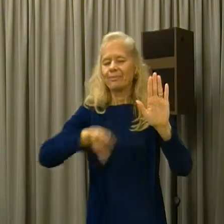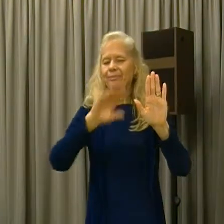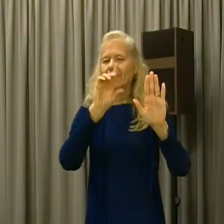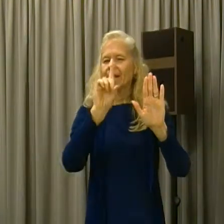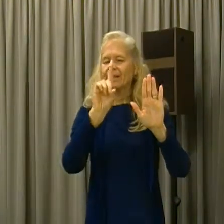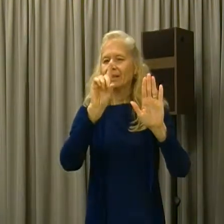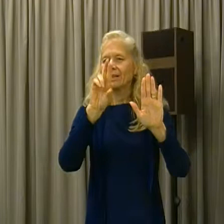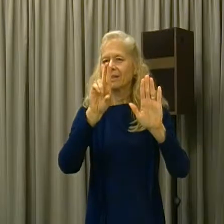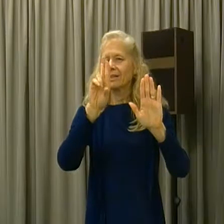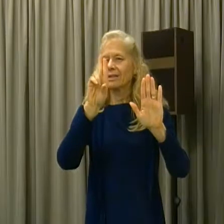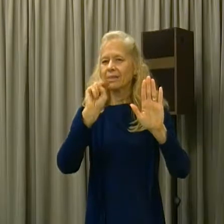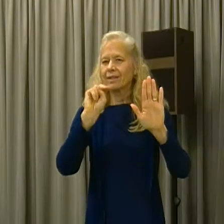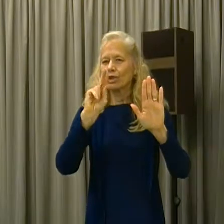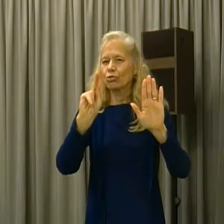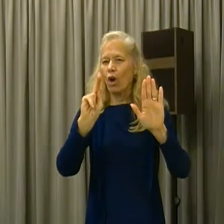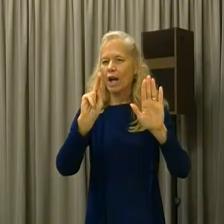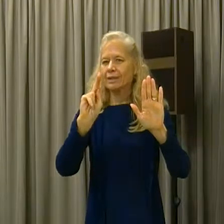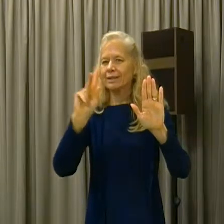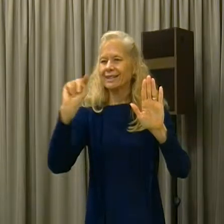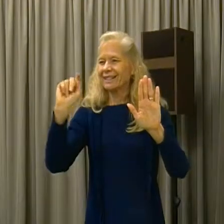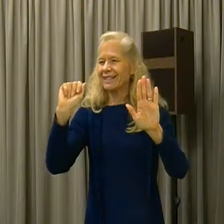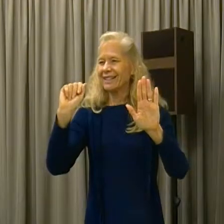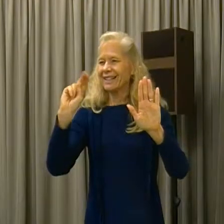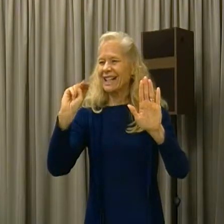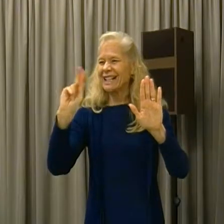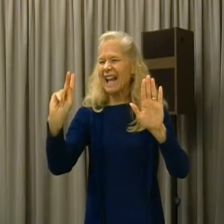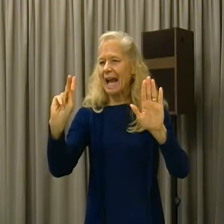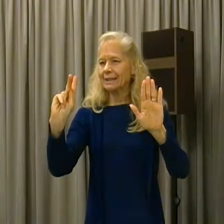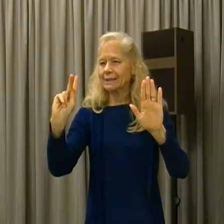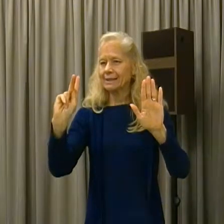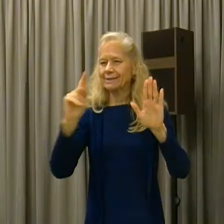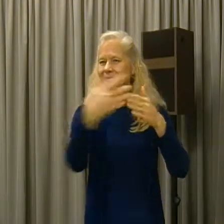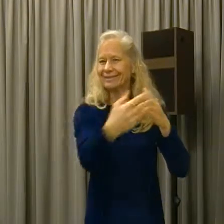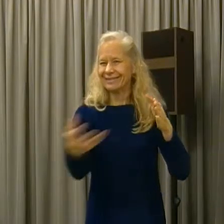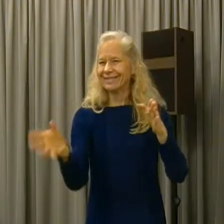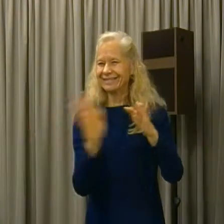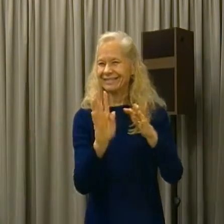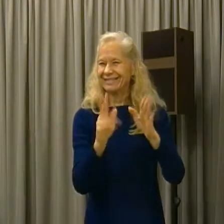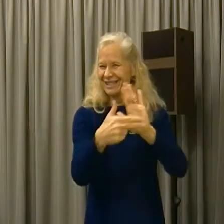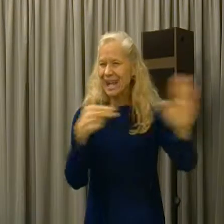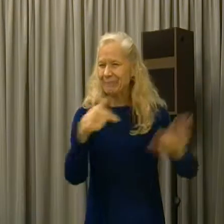off and until they can sober up.